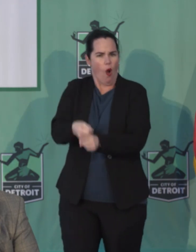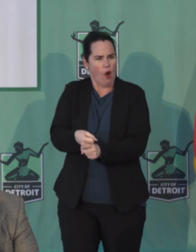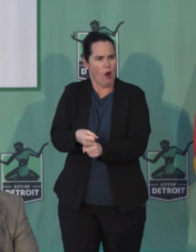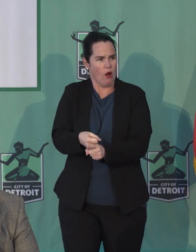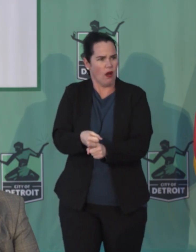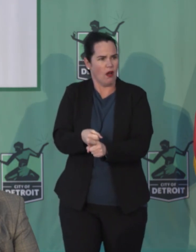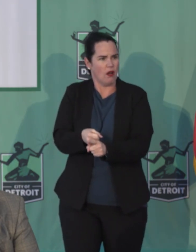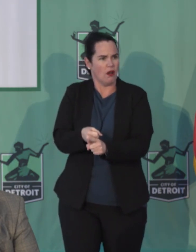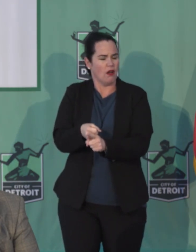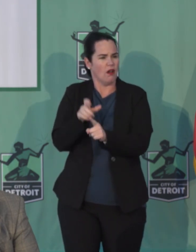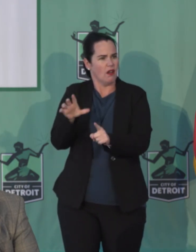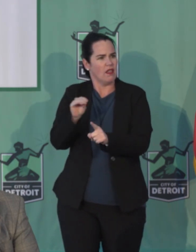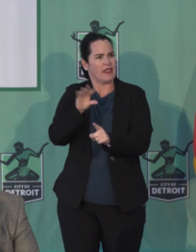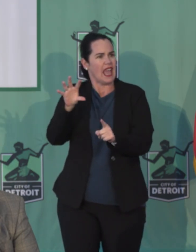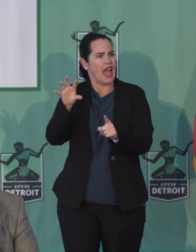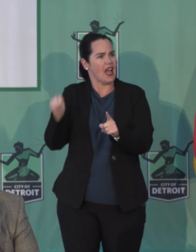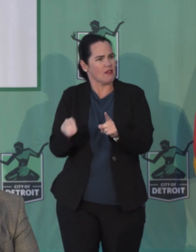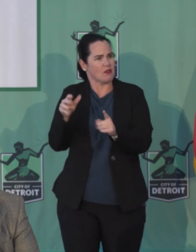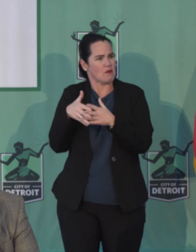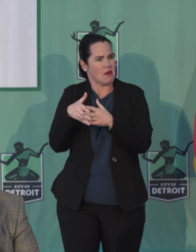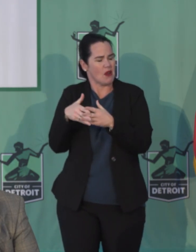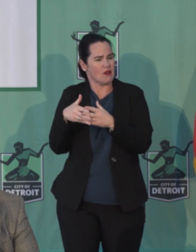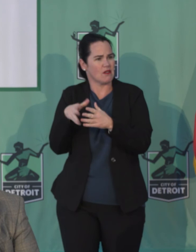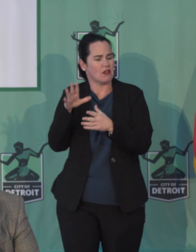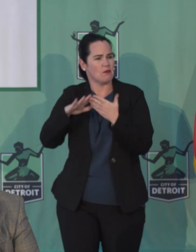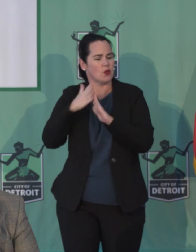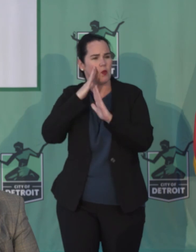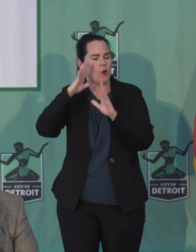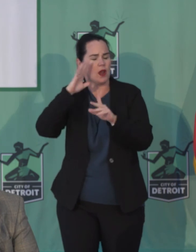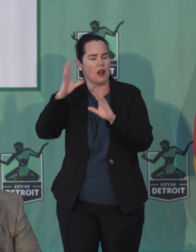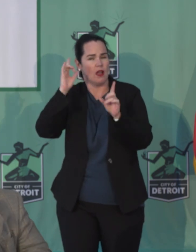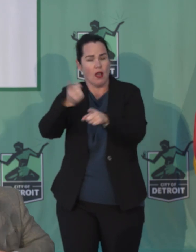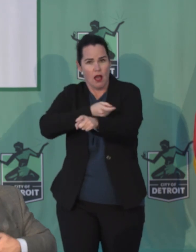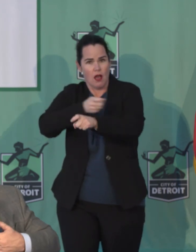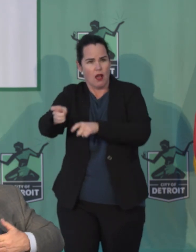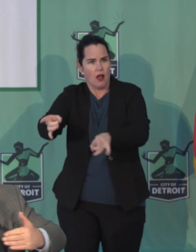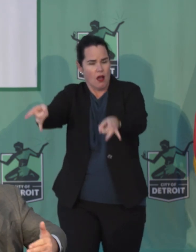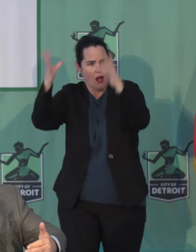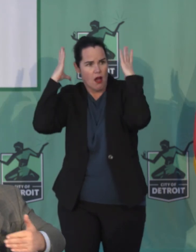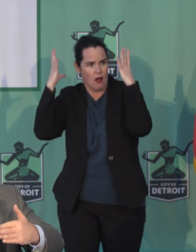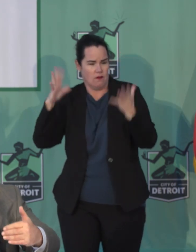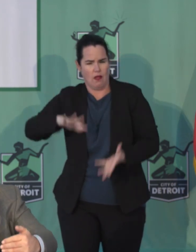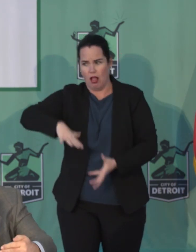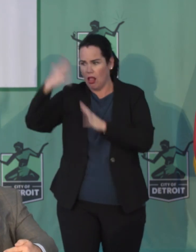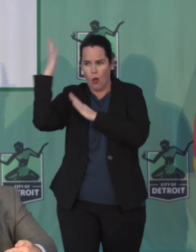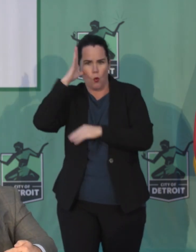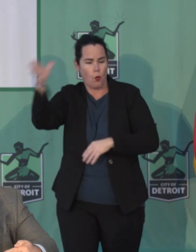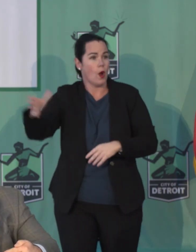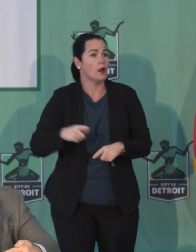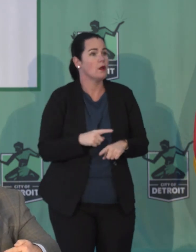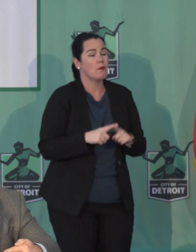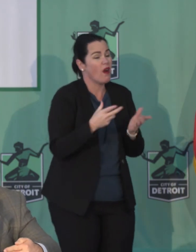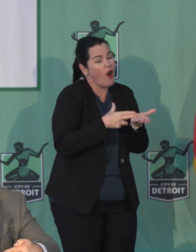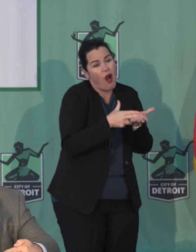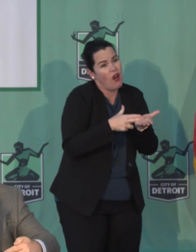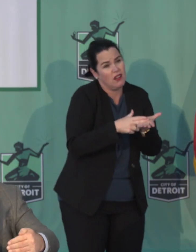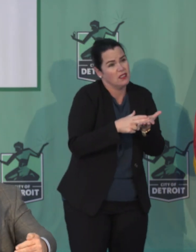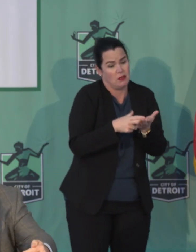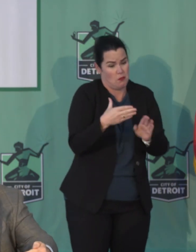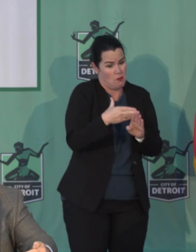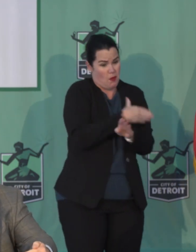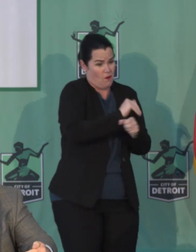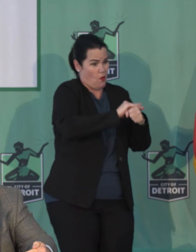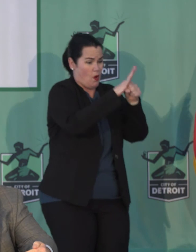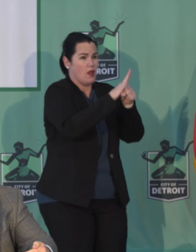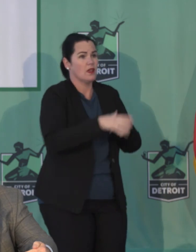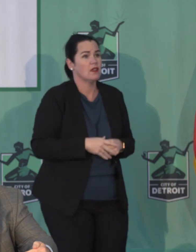been disastrous. But the truth is, right now, even before COVID-19, African Americans are